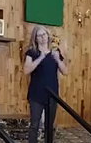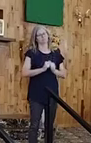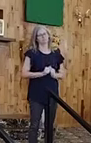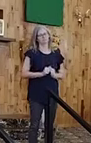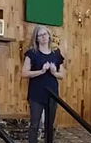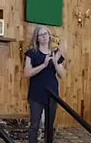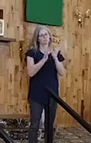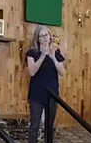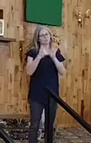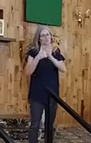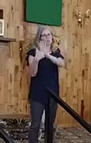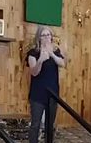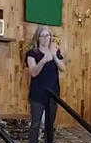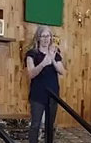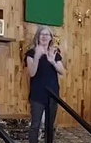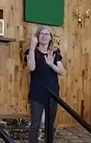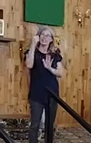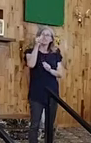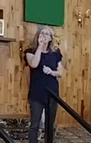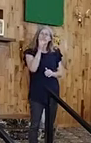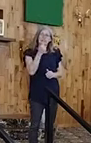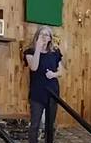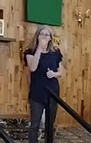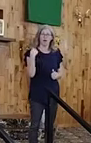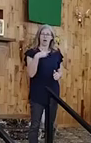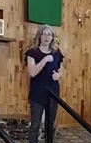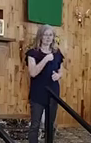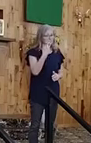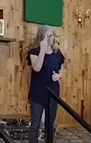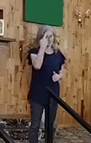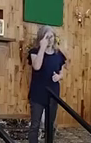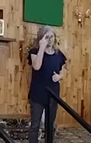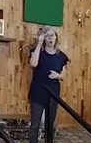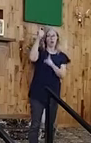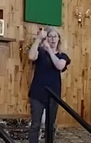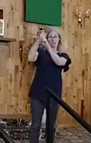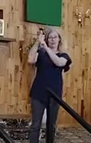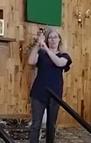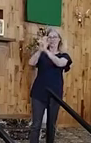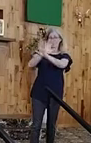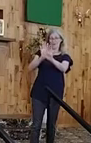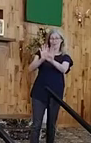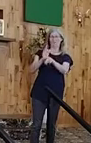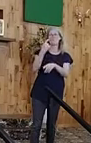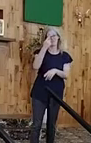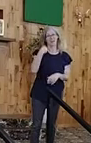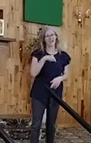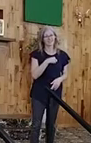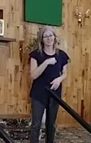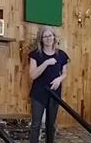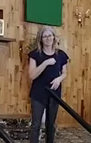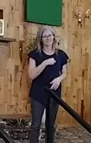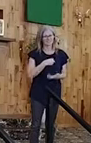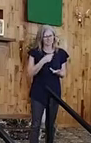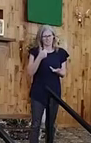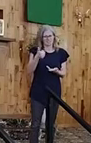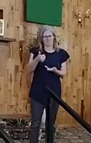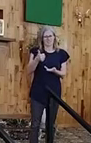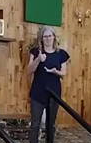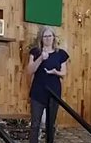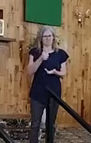us that. He suffered for us, not for himself, as the second reading says. He has no need of doing